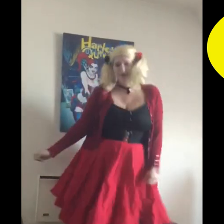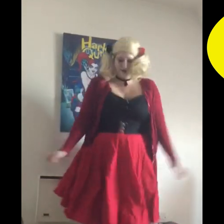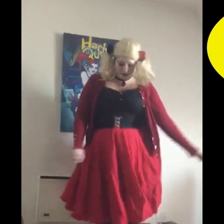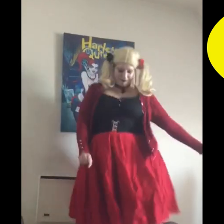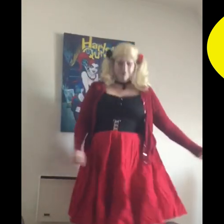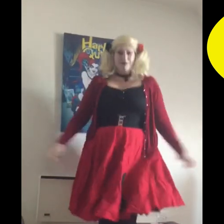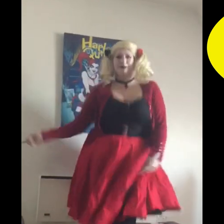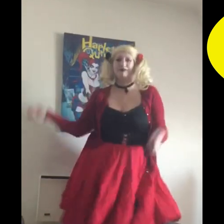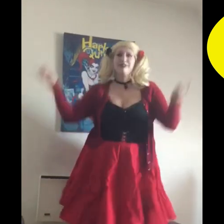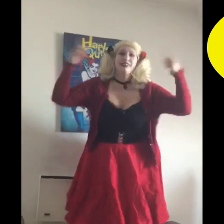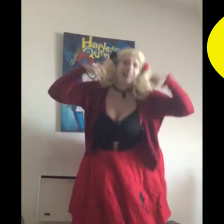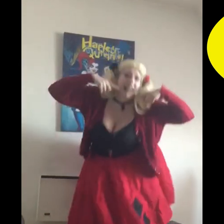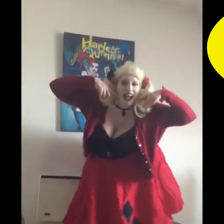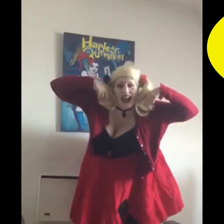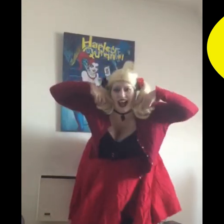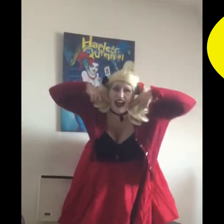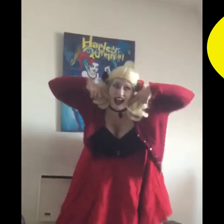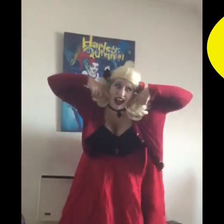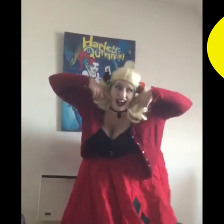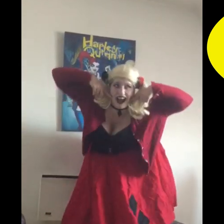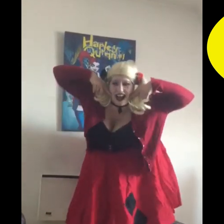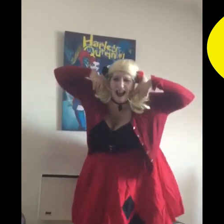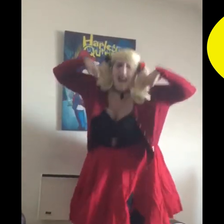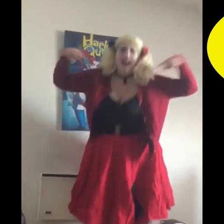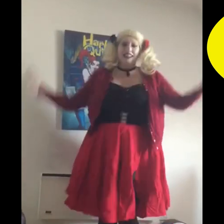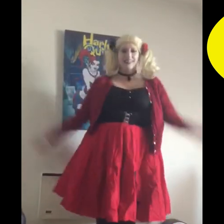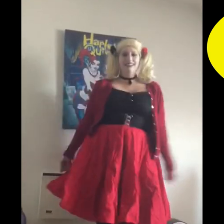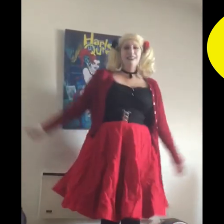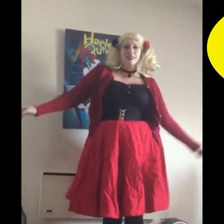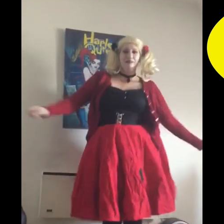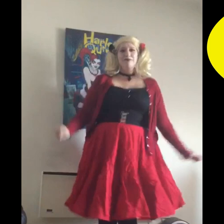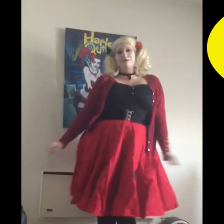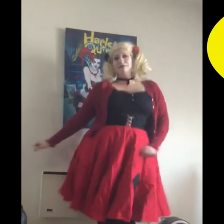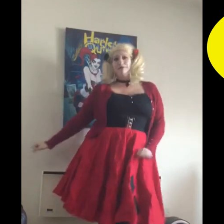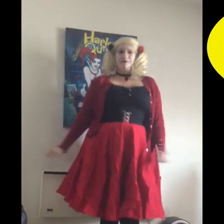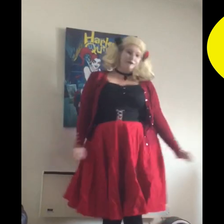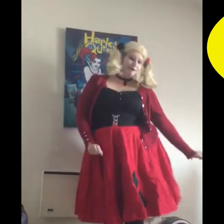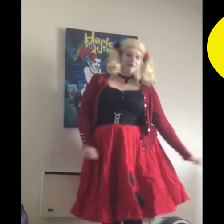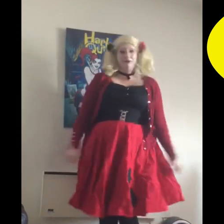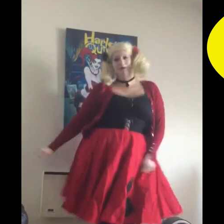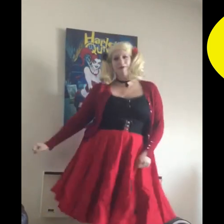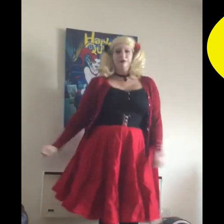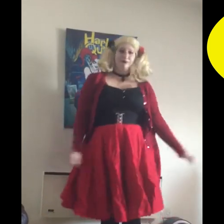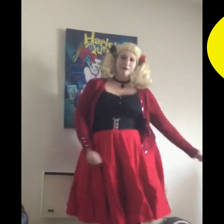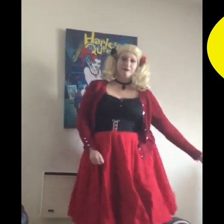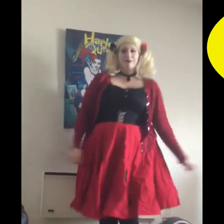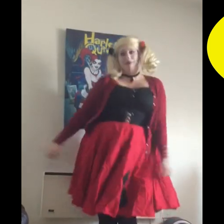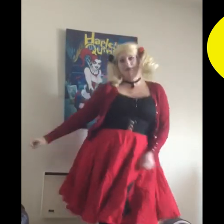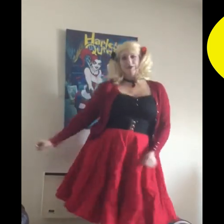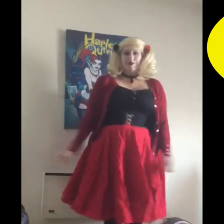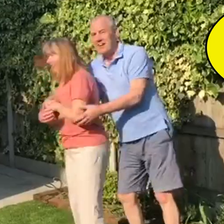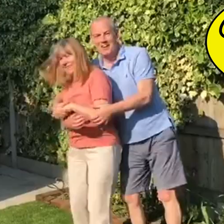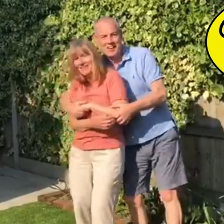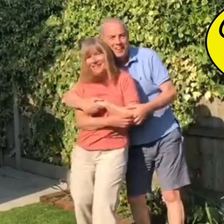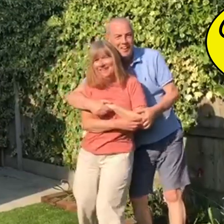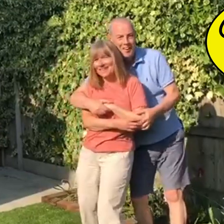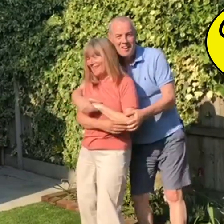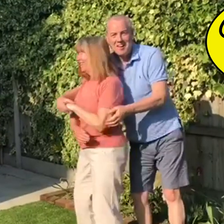down Canaan Bring me down Your love is too high Bring me down Canaan